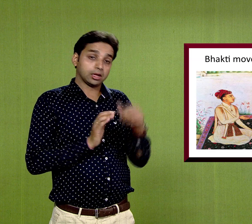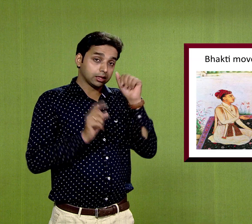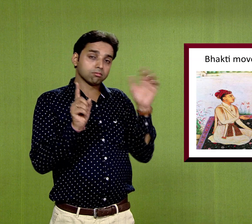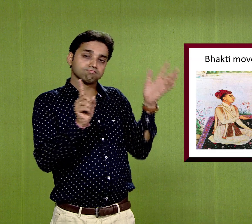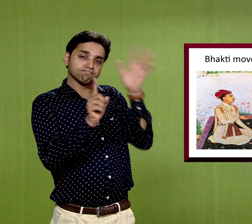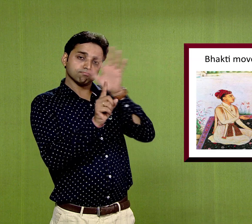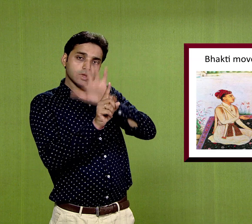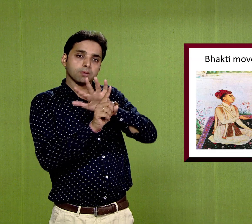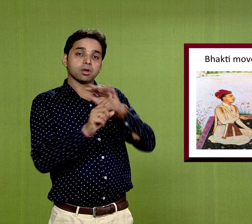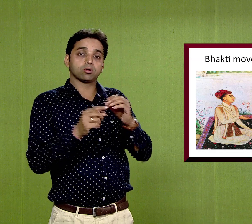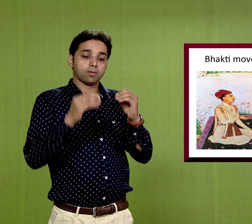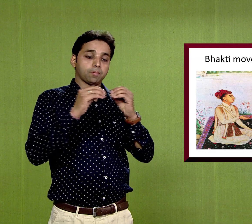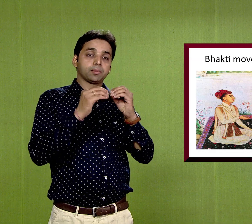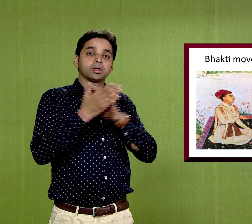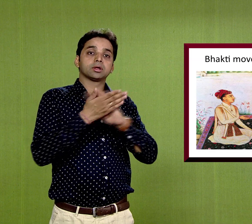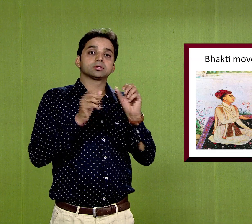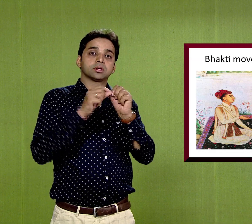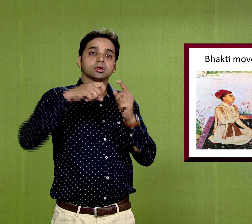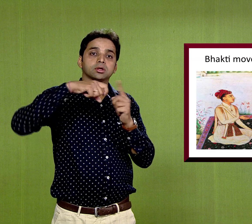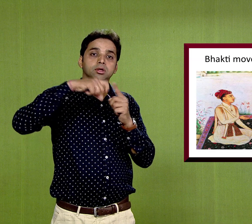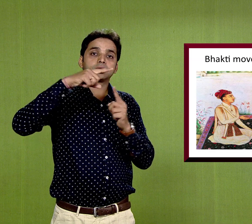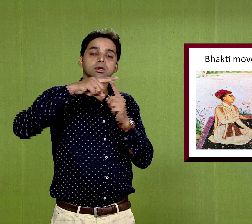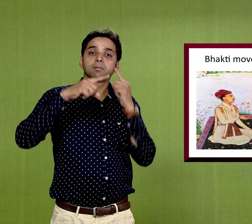of Bhakti movement.